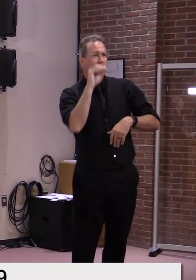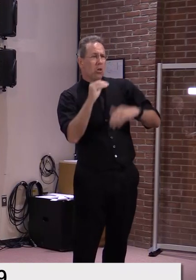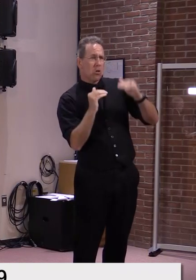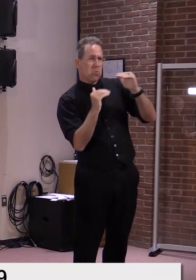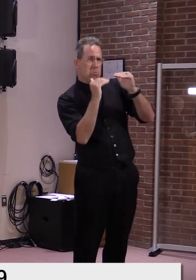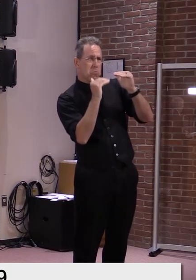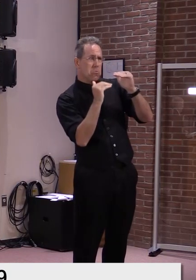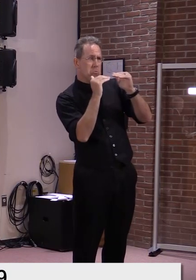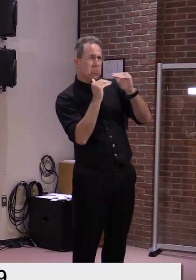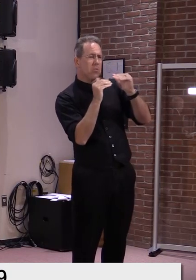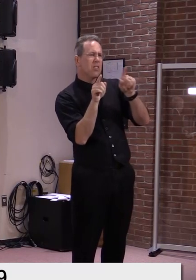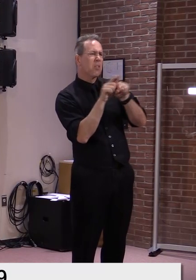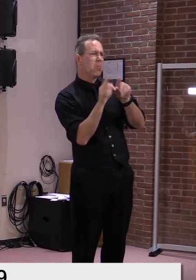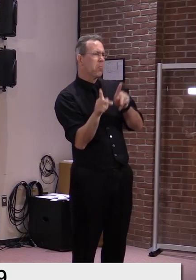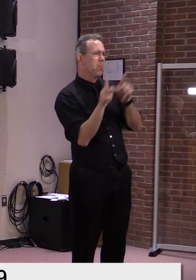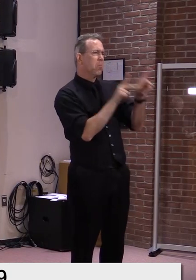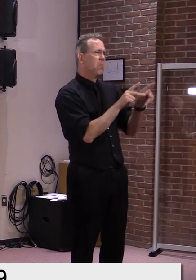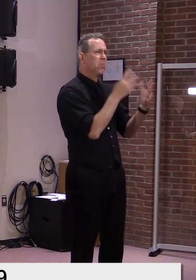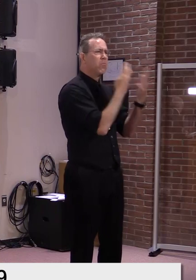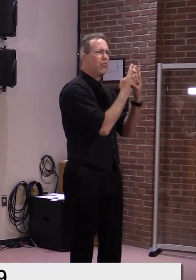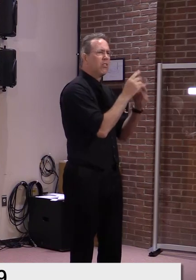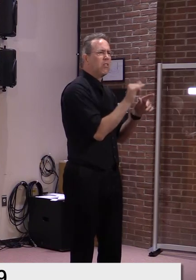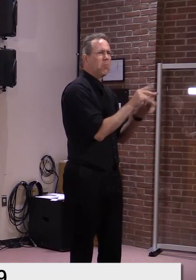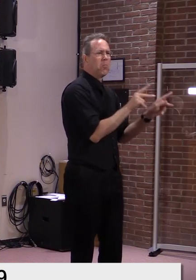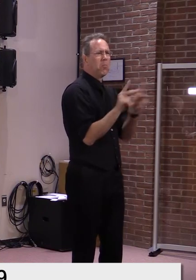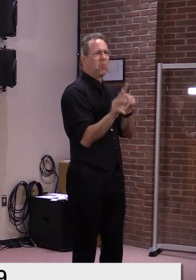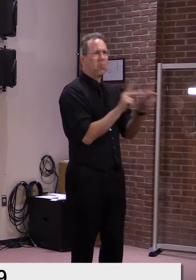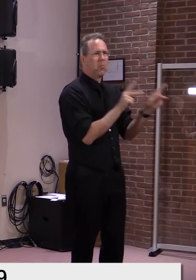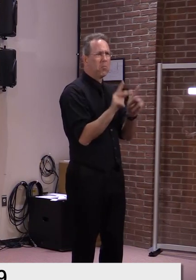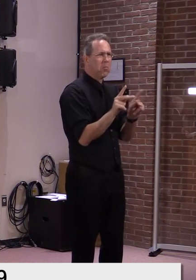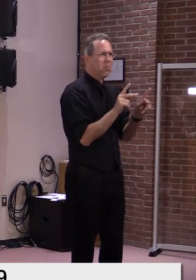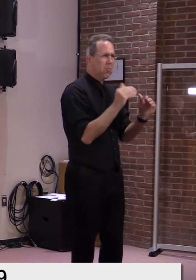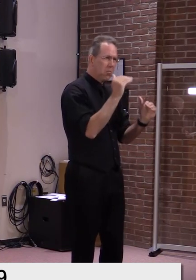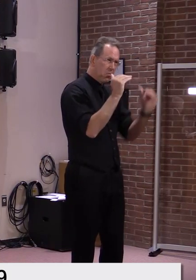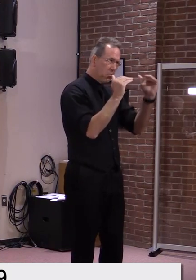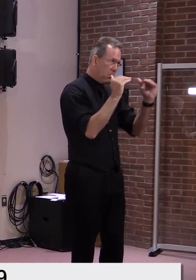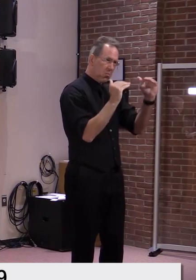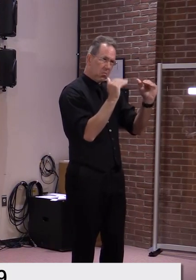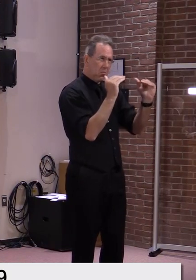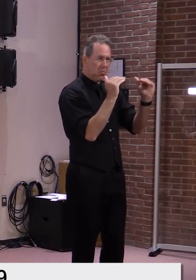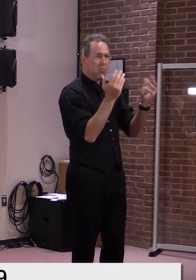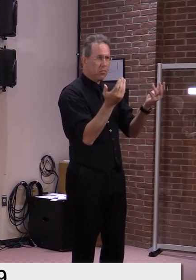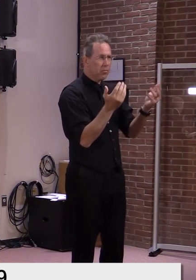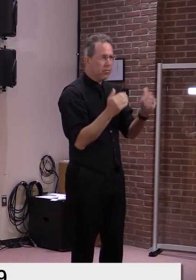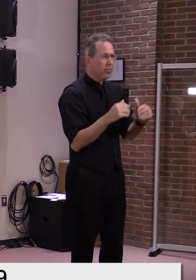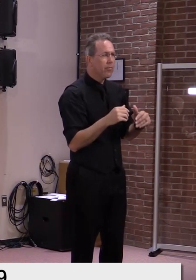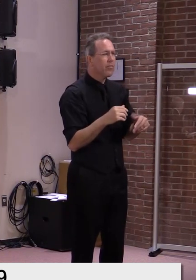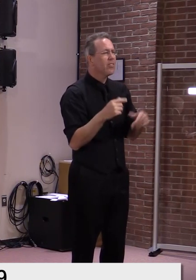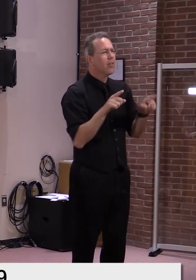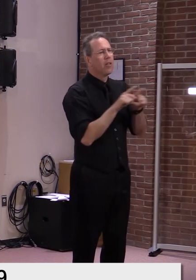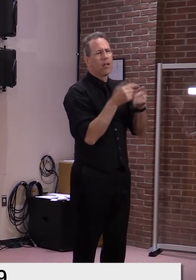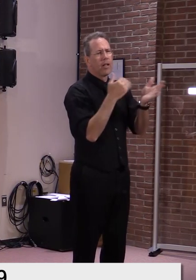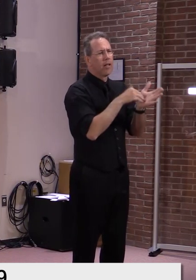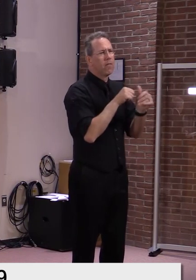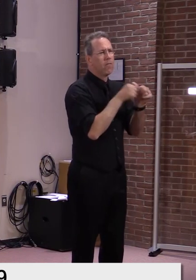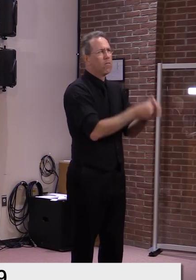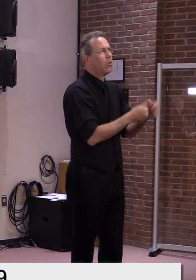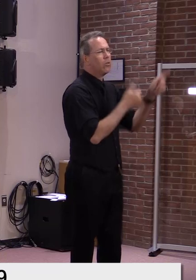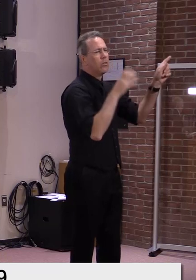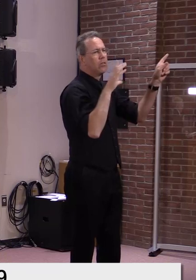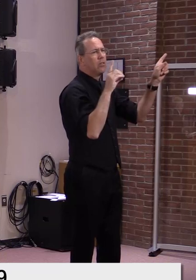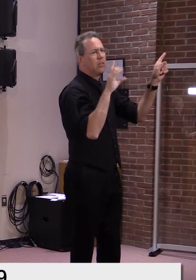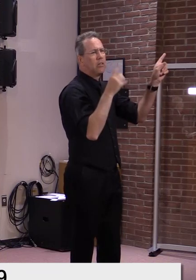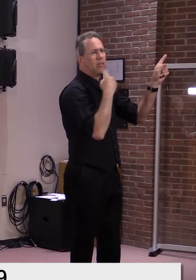by the recommendations of the CDC in any sort of reopening, but I would like to see it mirror the population.